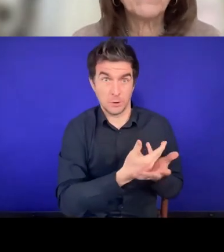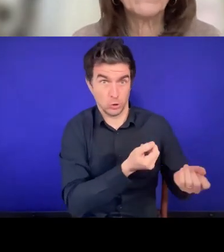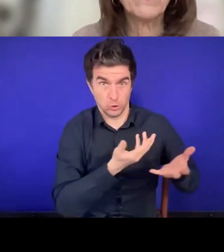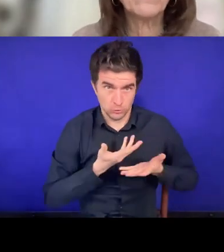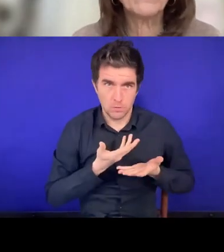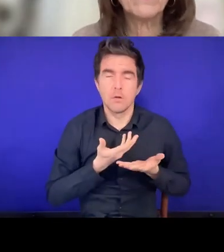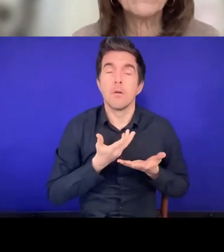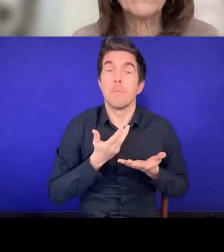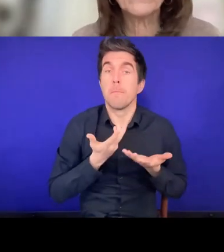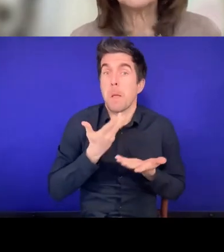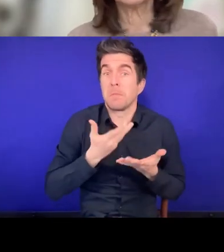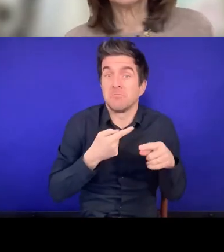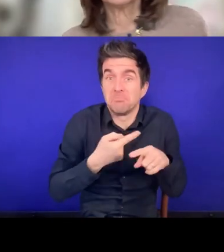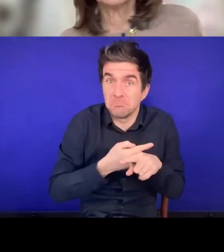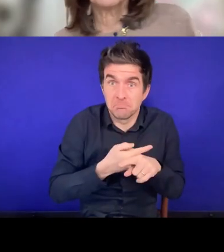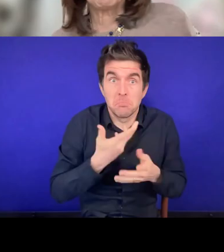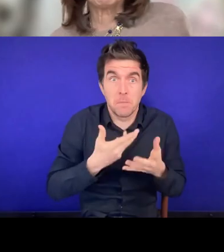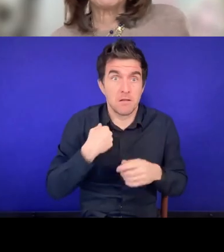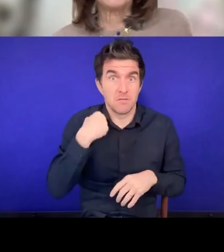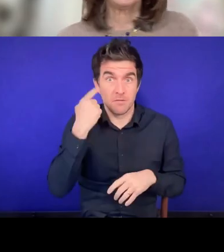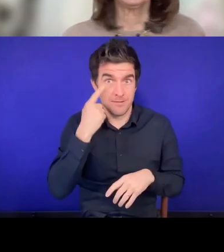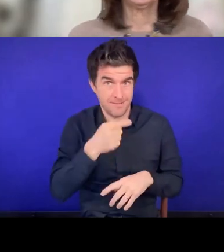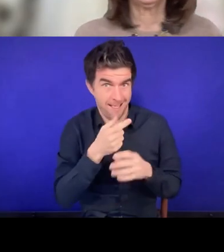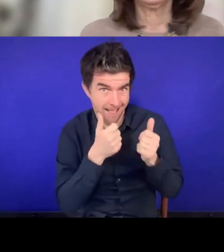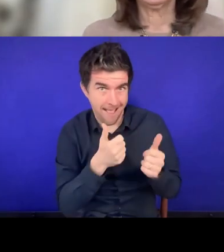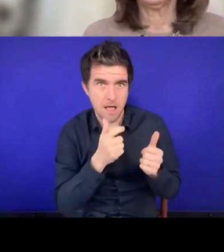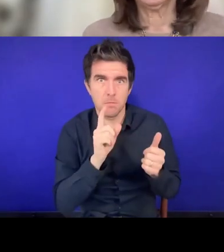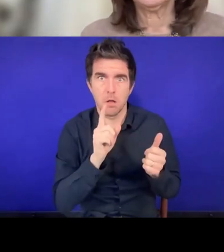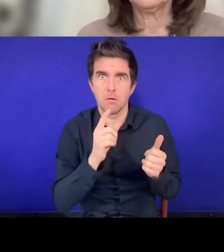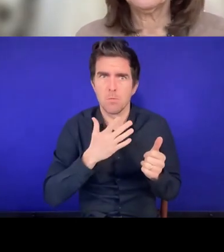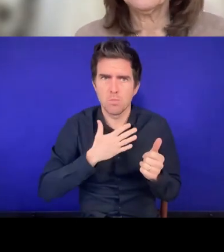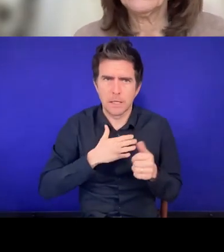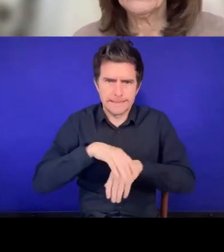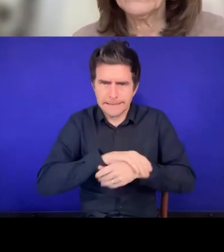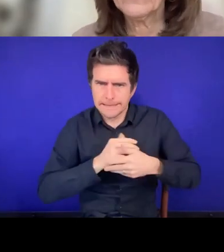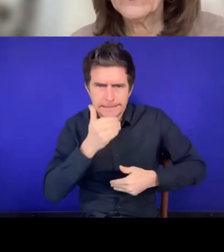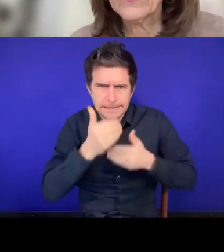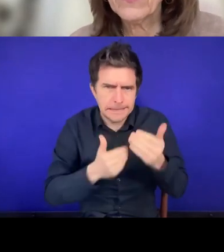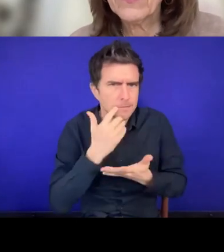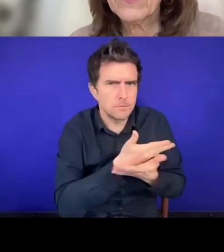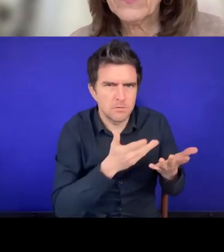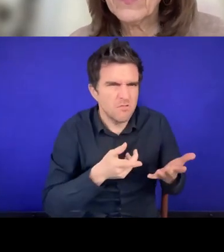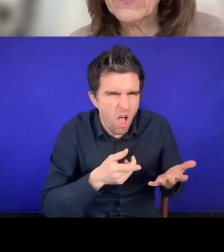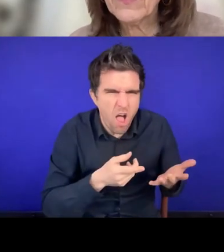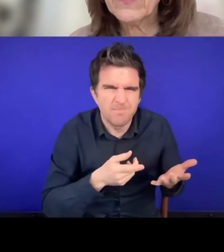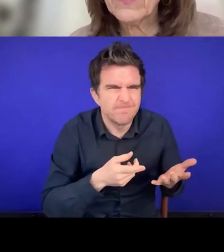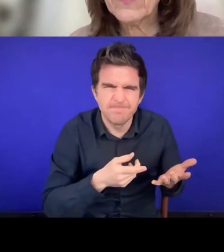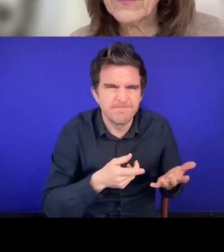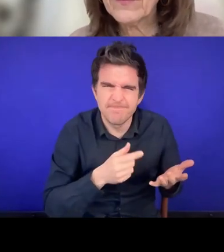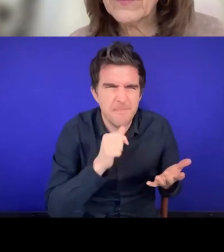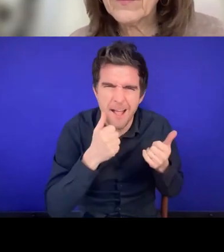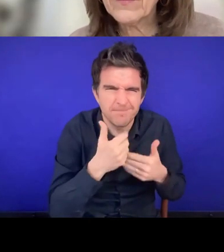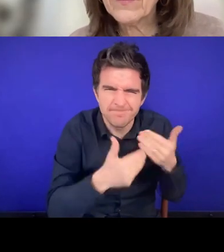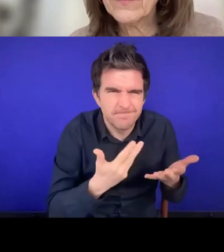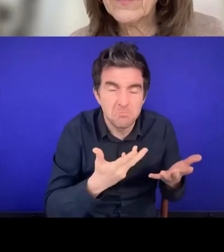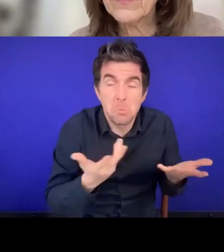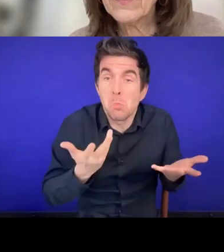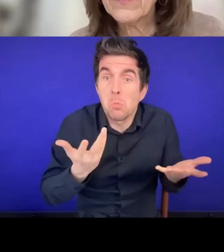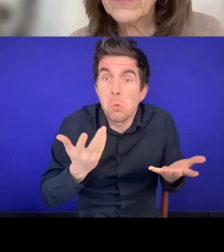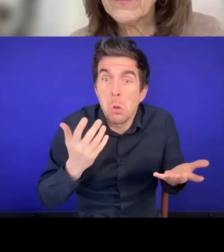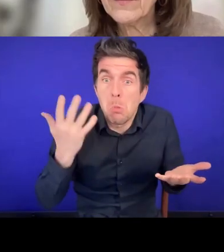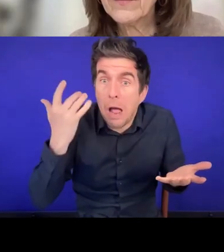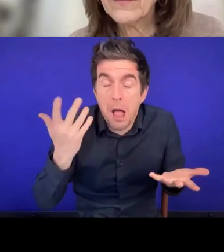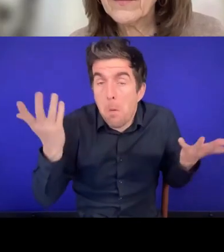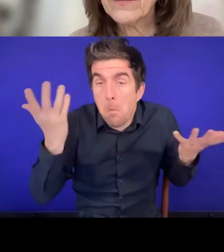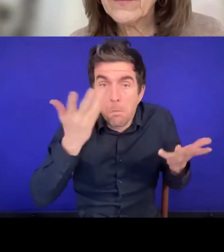not working for whatever reason. So I think that's really the critical, moment that this